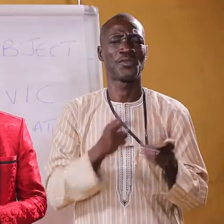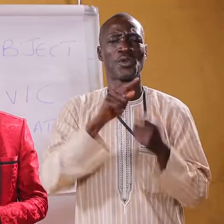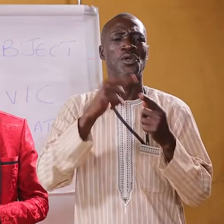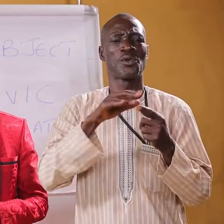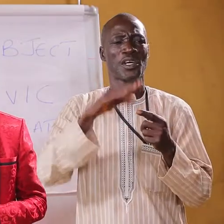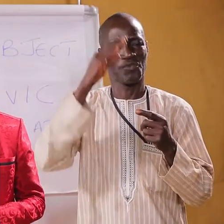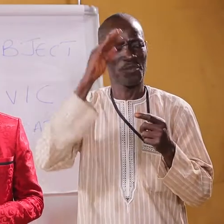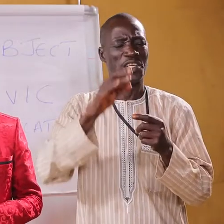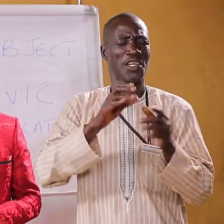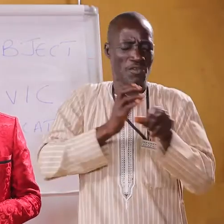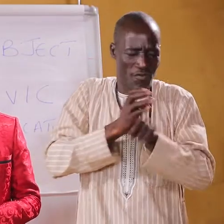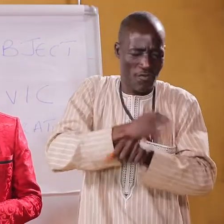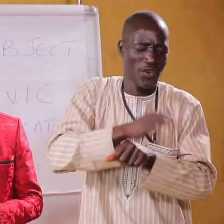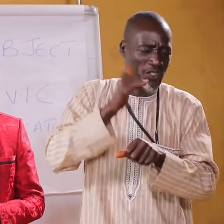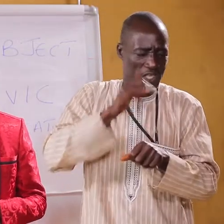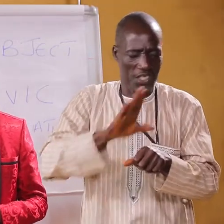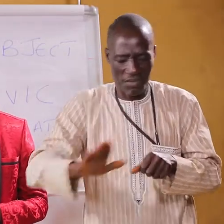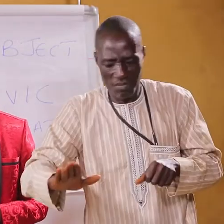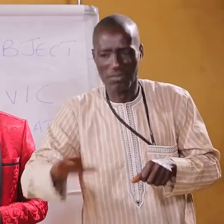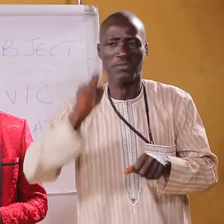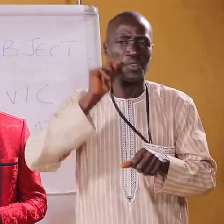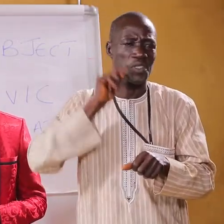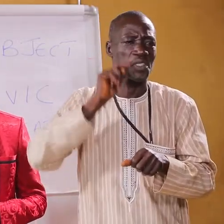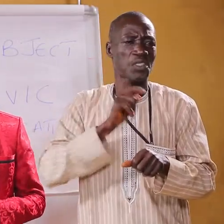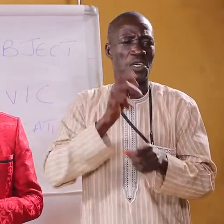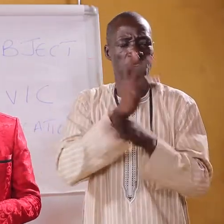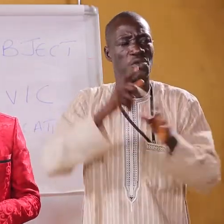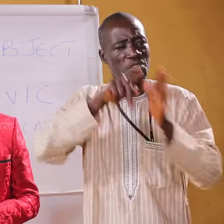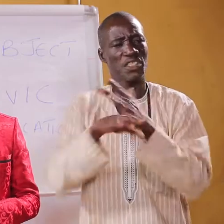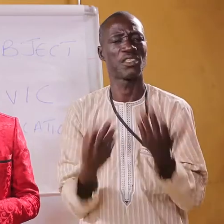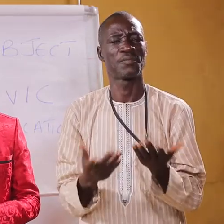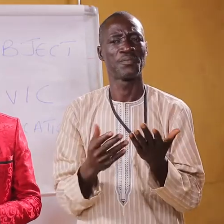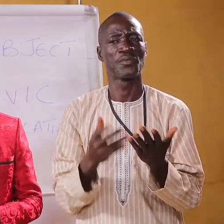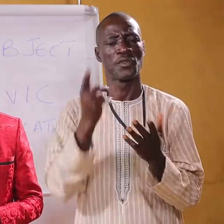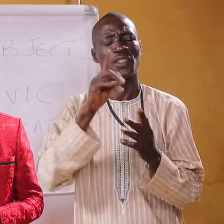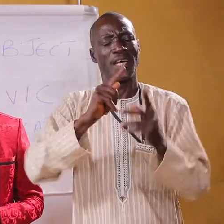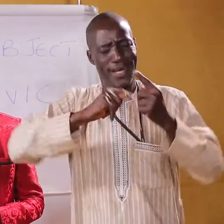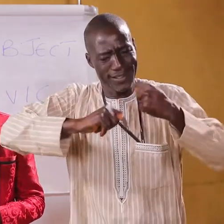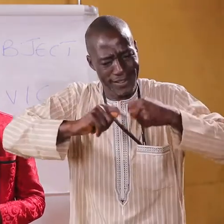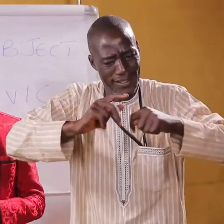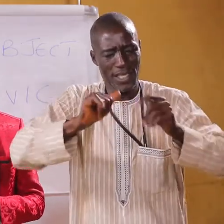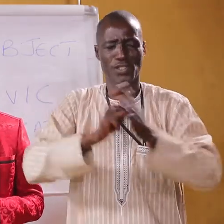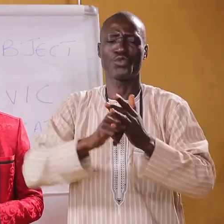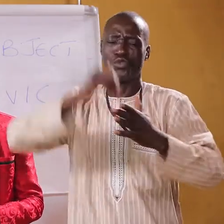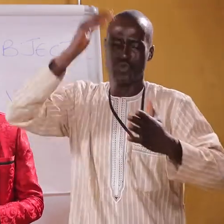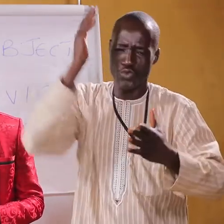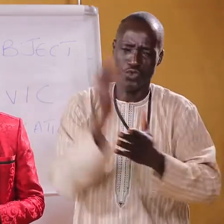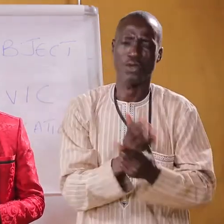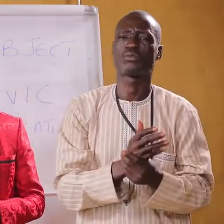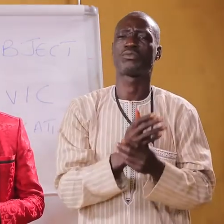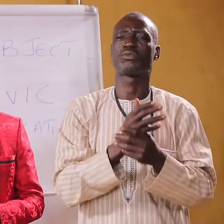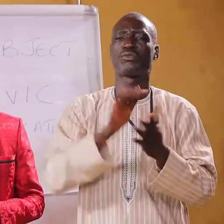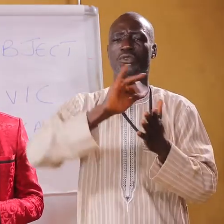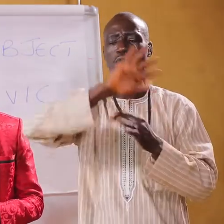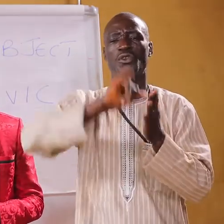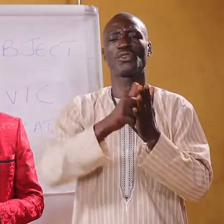this is an example of another civil society organization that is fighting against child molestation, against rape. We